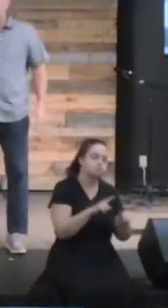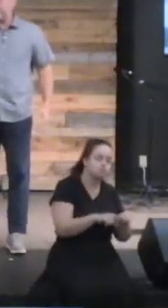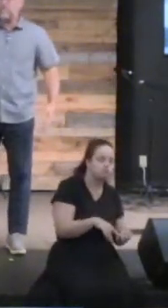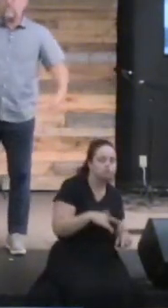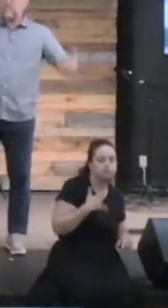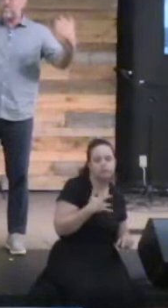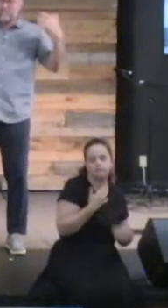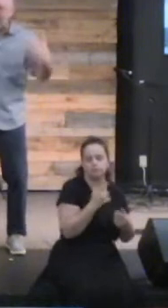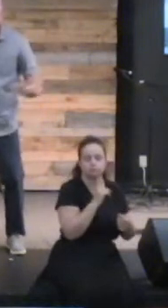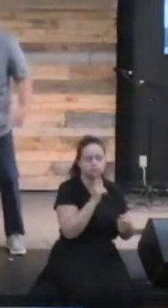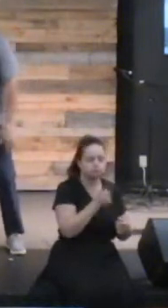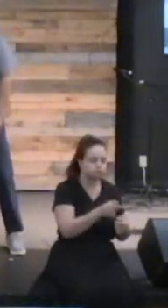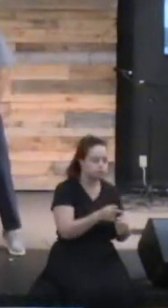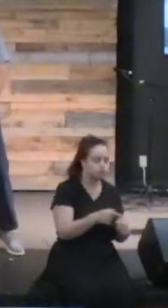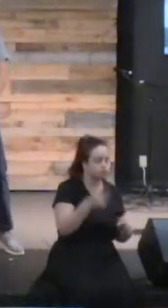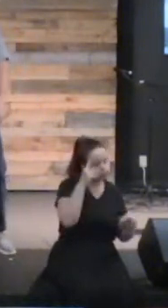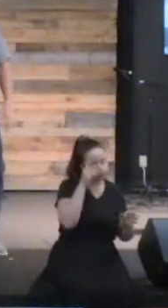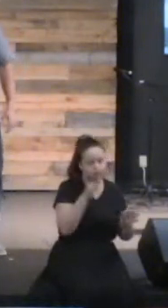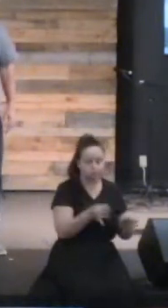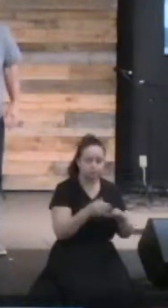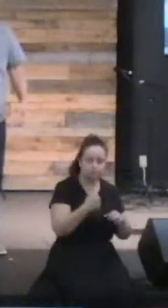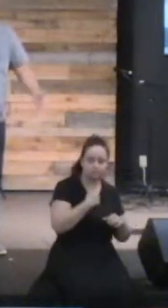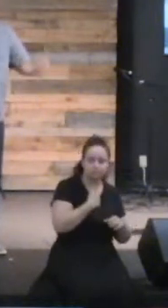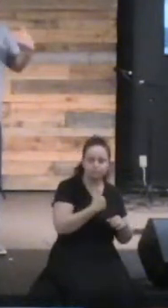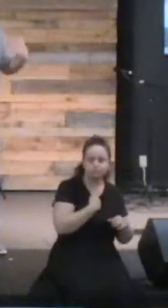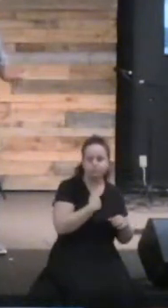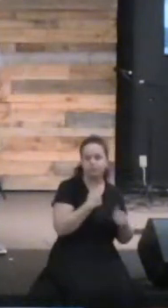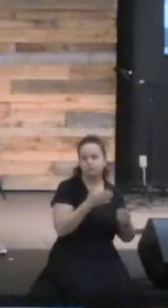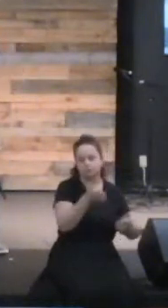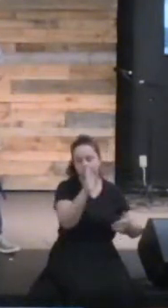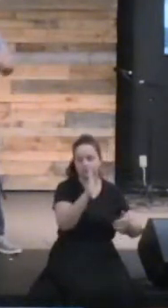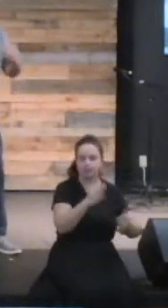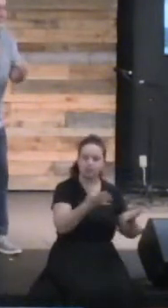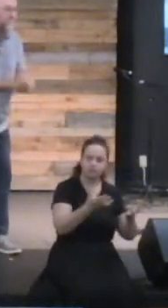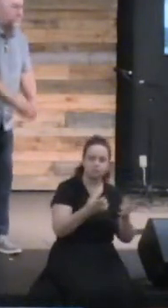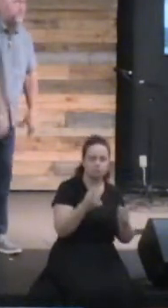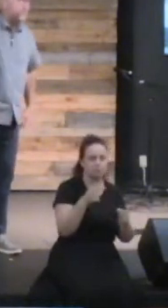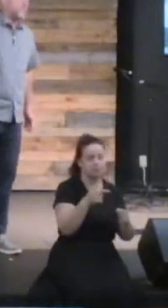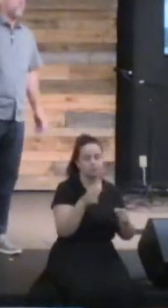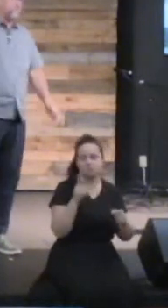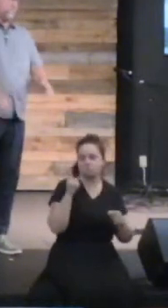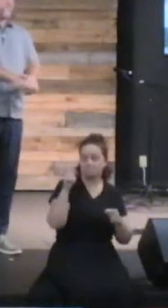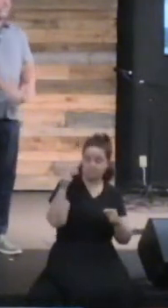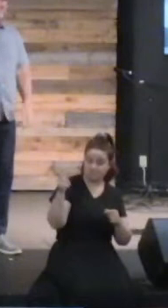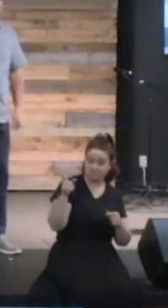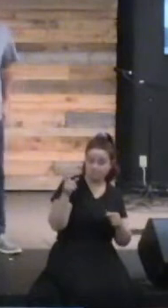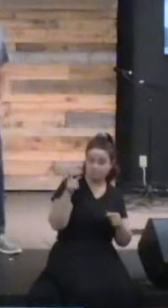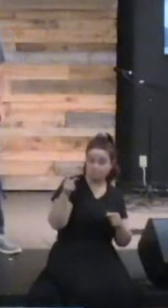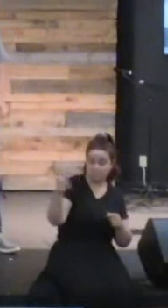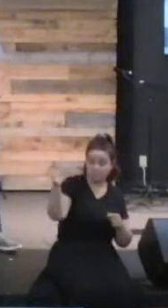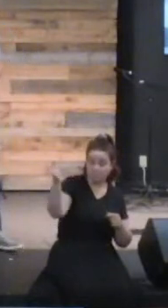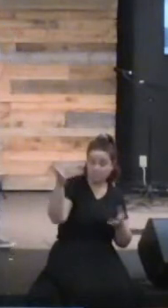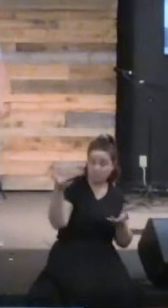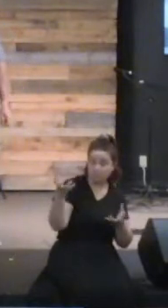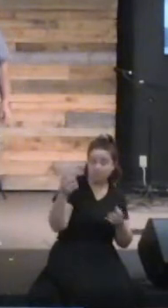and we could just decide for ourselves what God wants and he'll just accept it